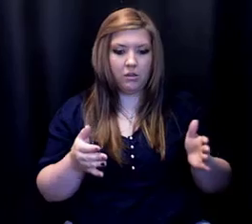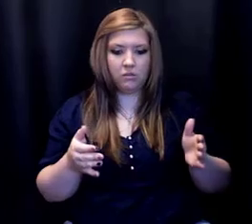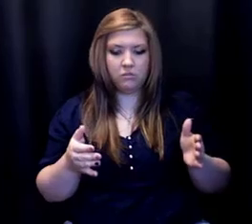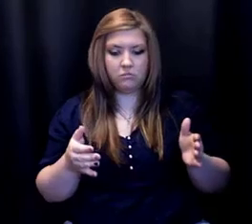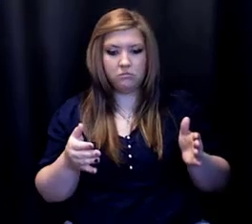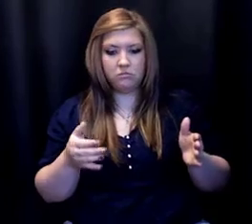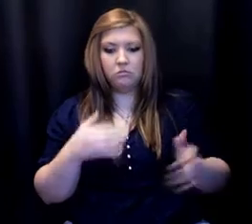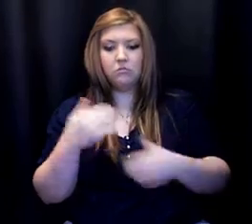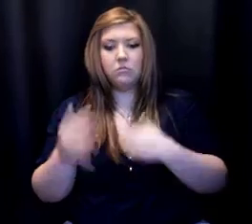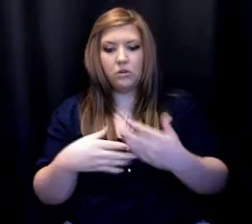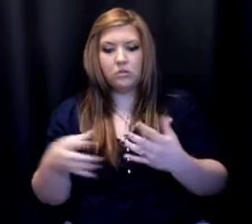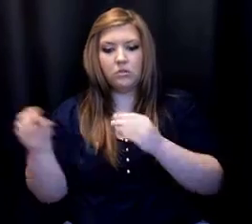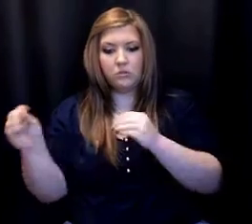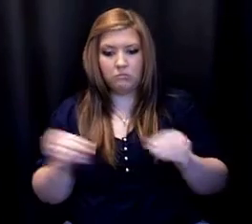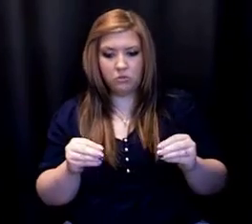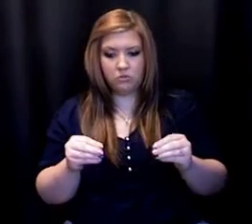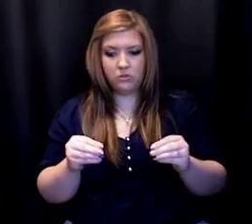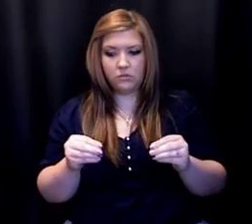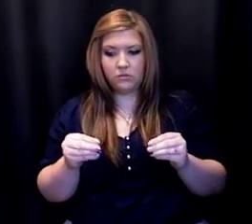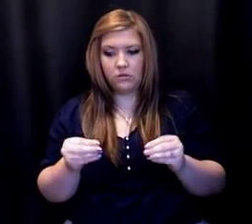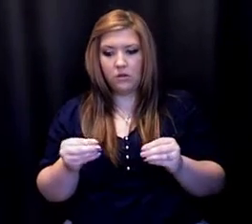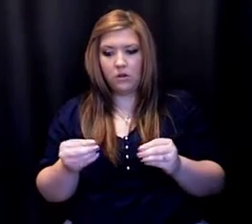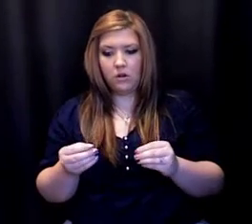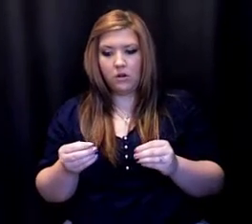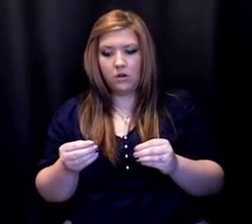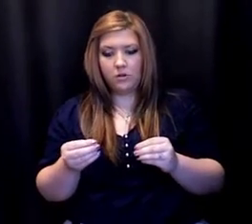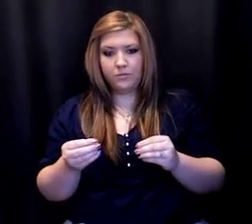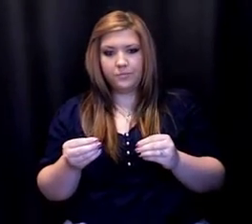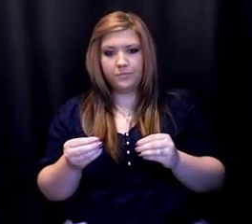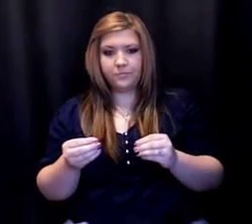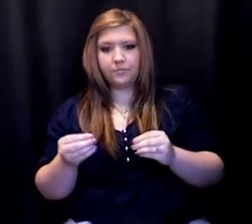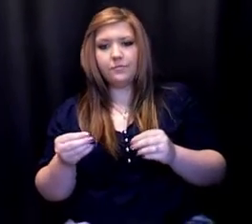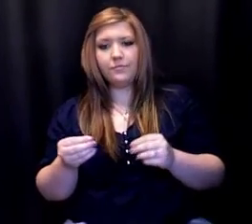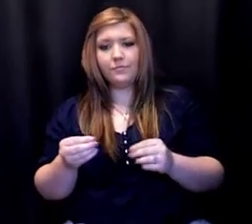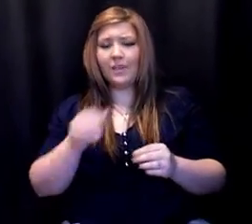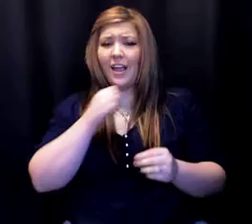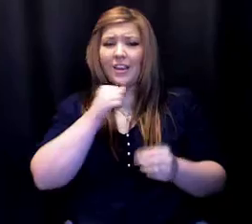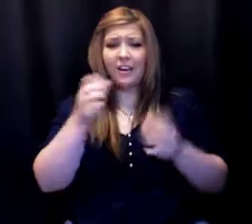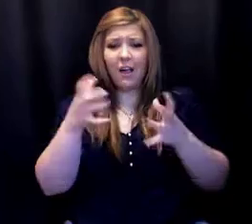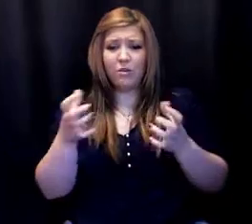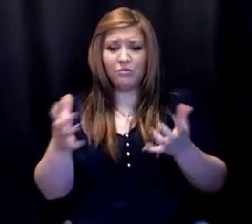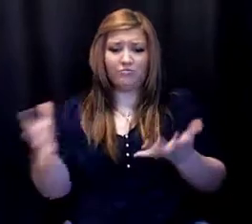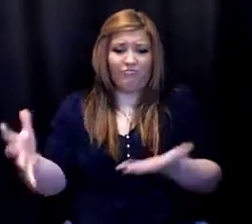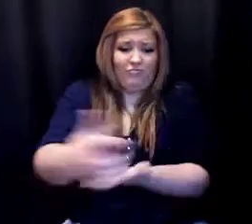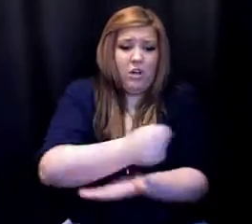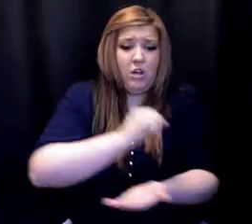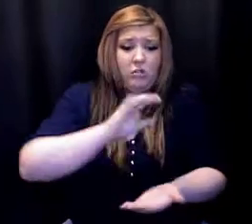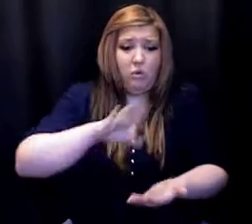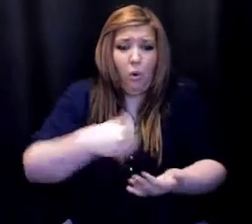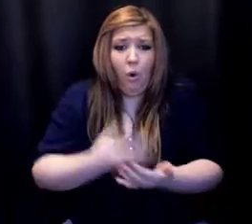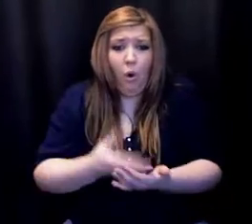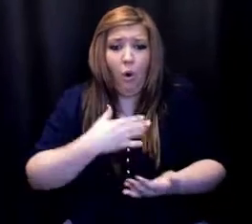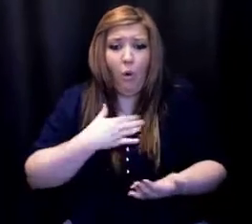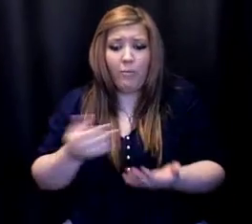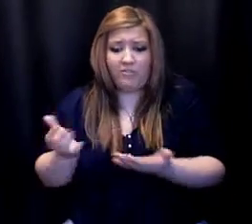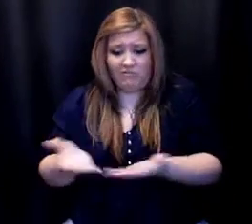car. I knew I didn't want to move all of my furniture and all of my belongings, so